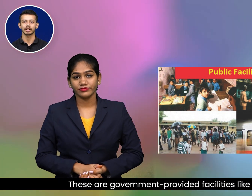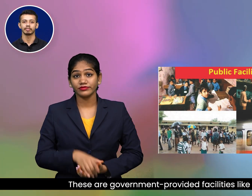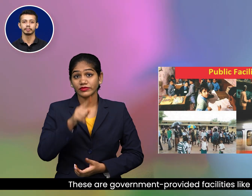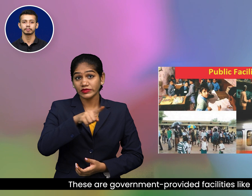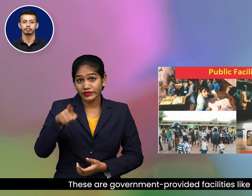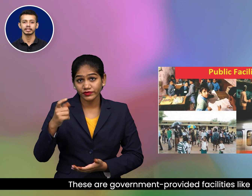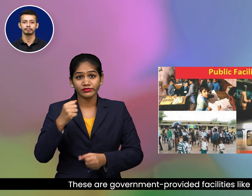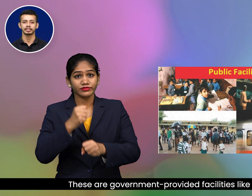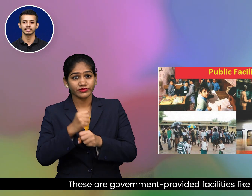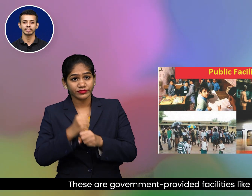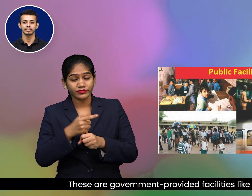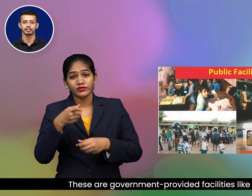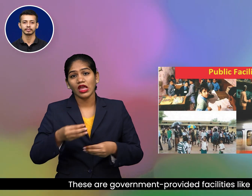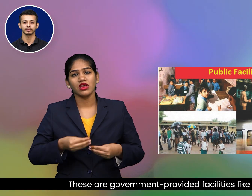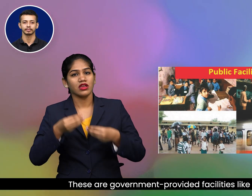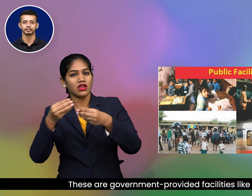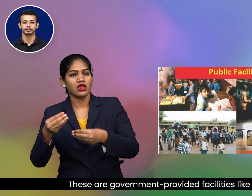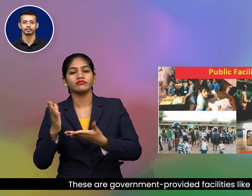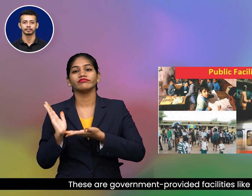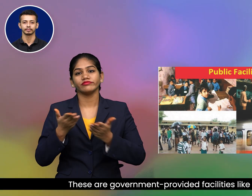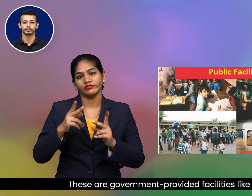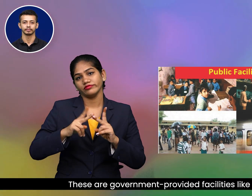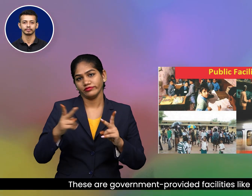These are government provided facilities